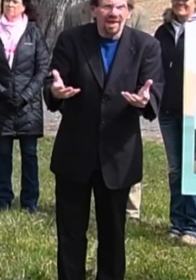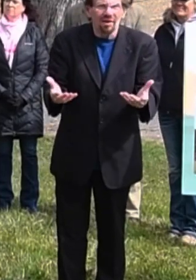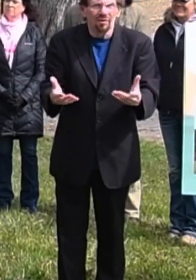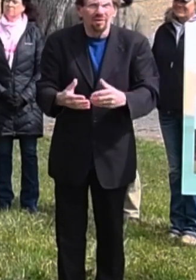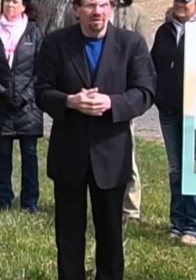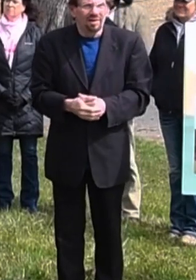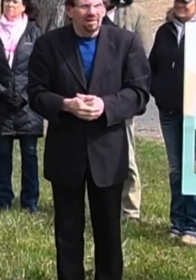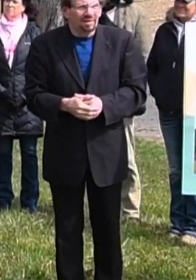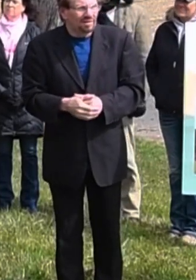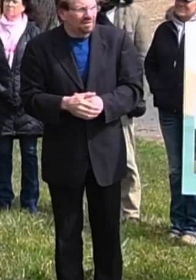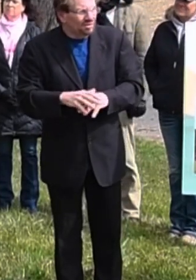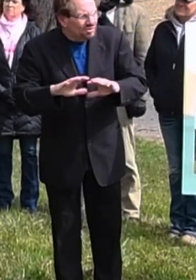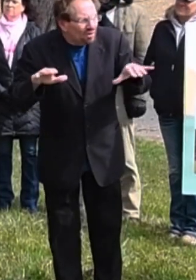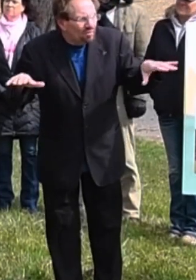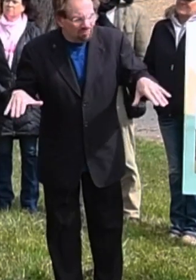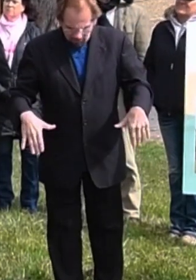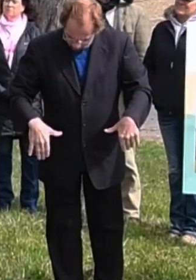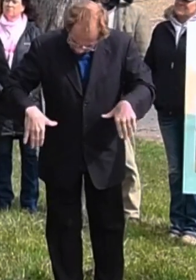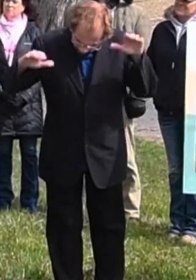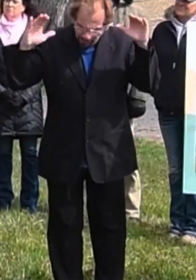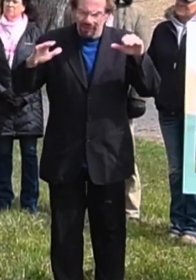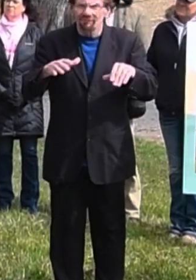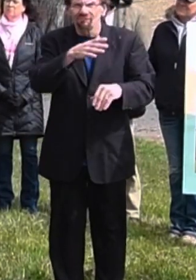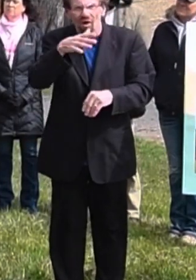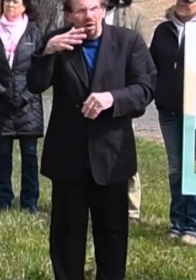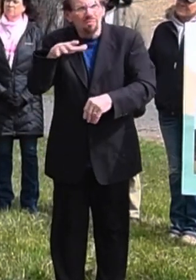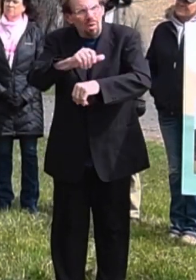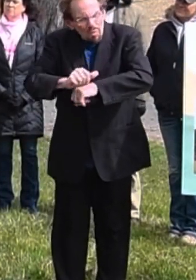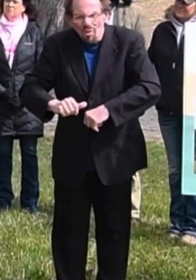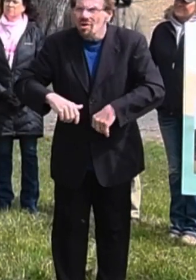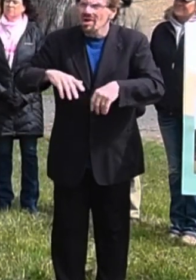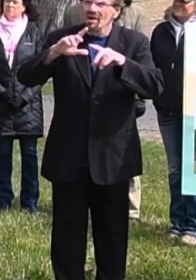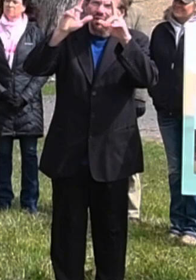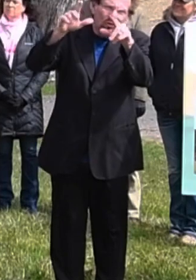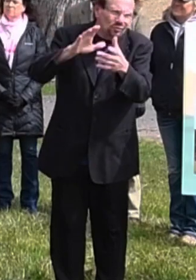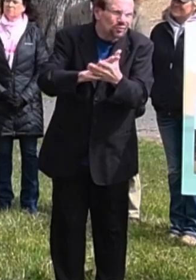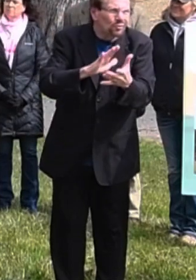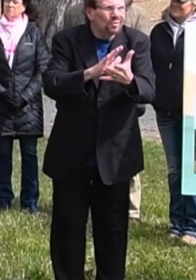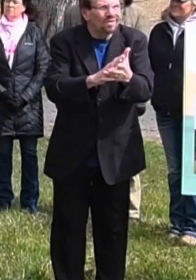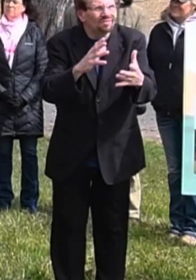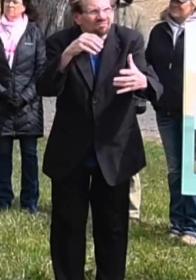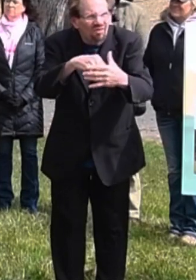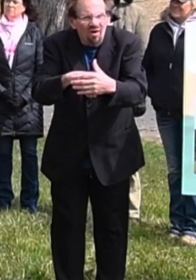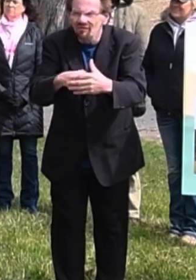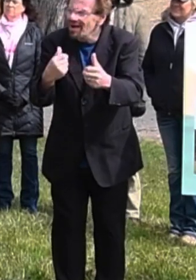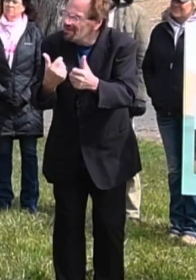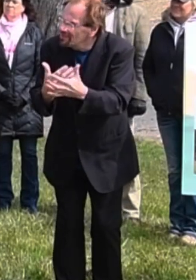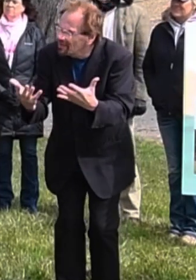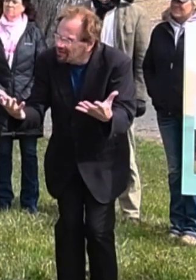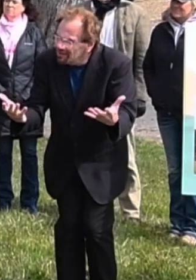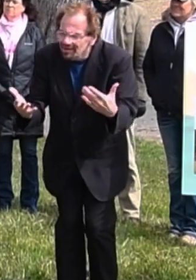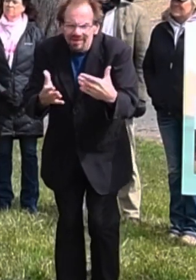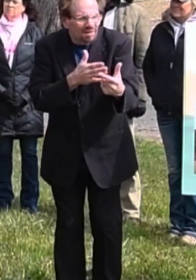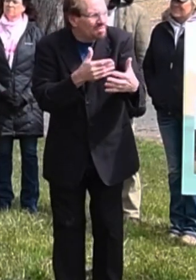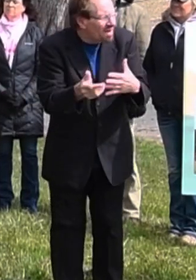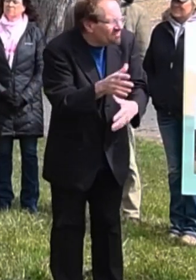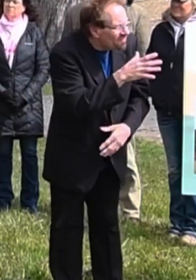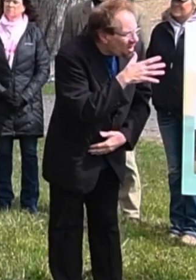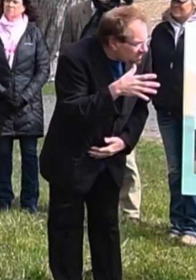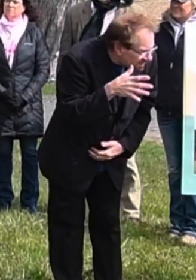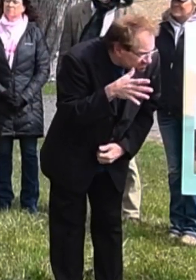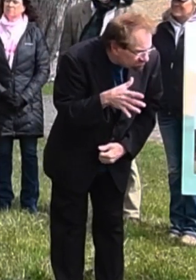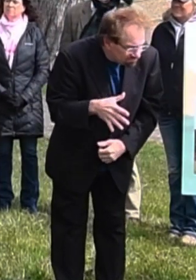Their kids have been raised here on these farms. They've gone to school here. They're involved in everything, whether it's agriculture stuff or